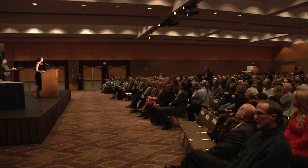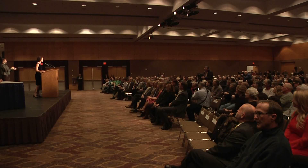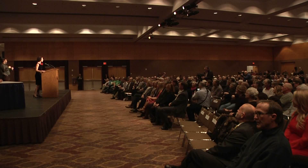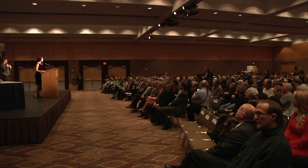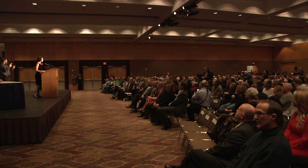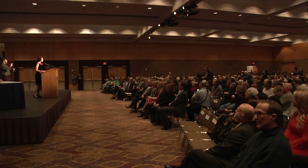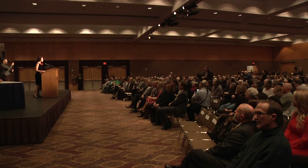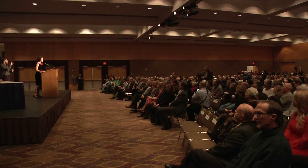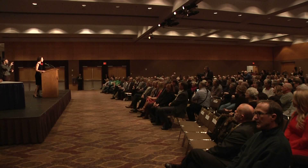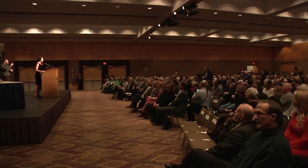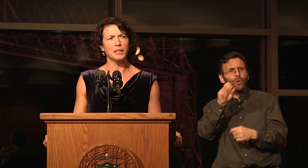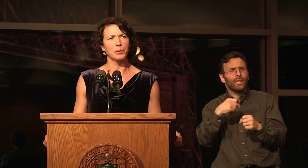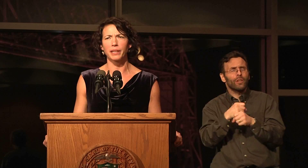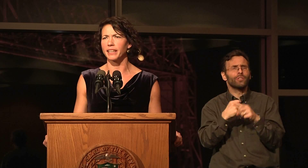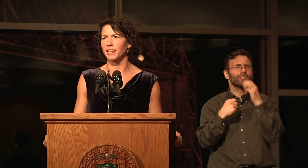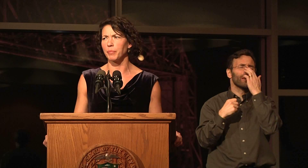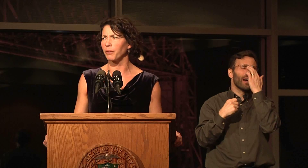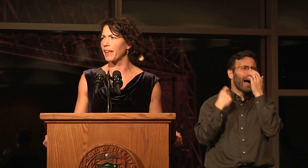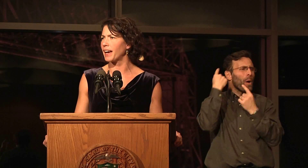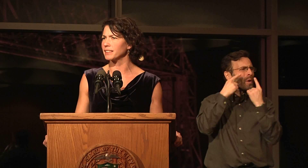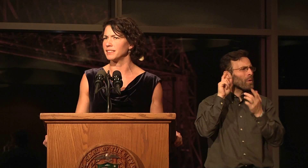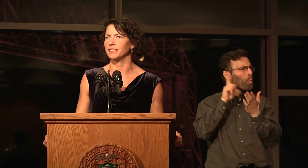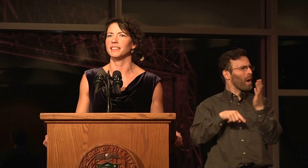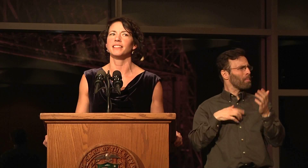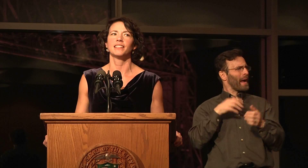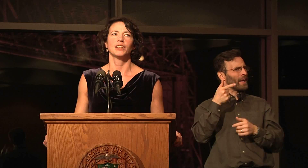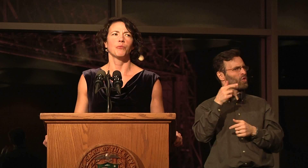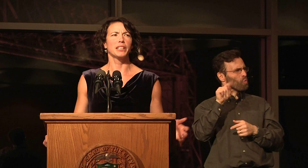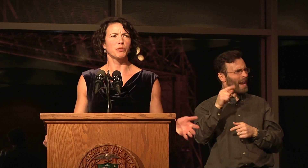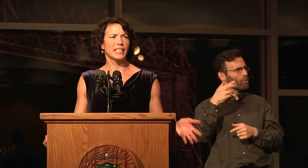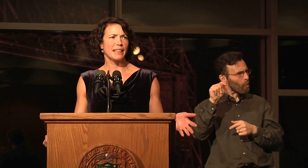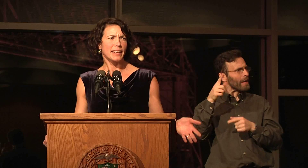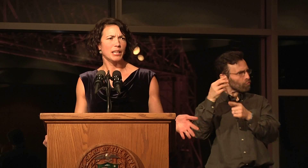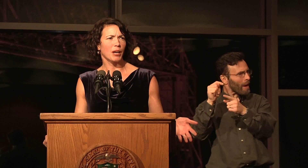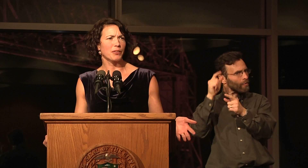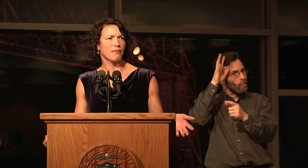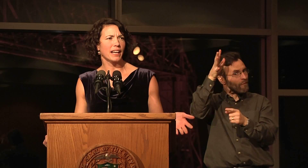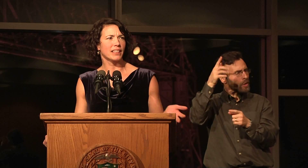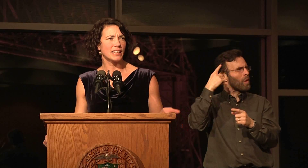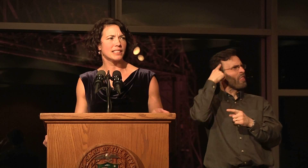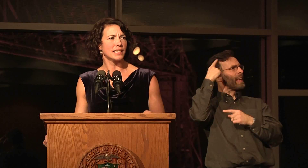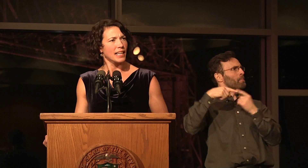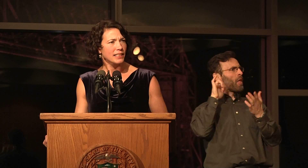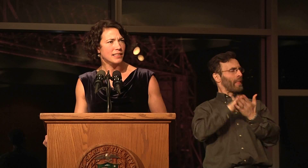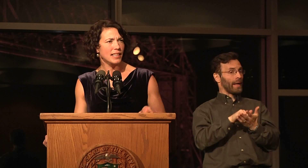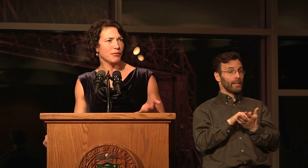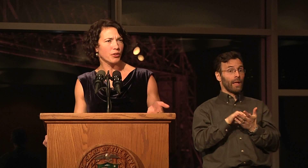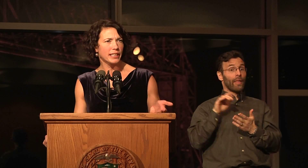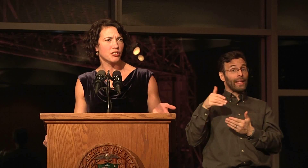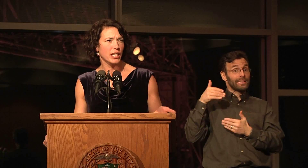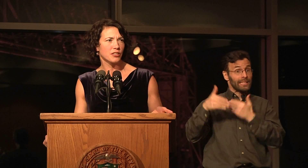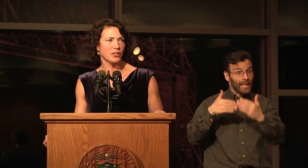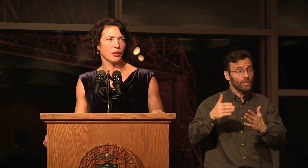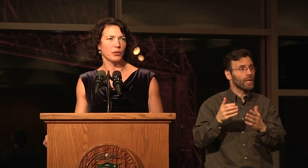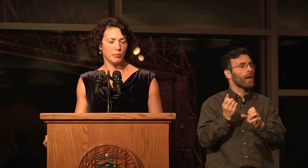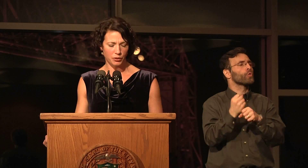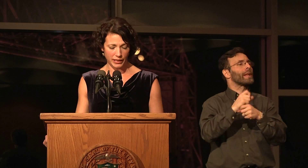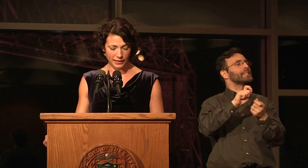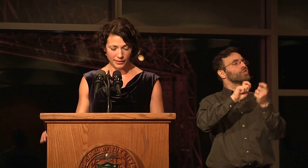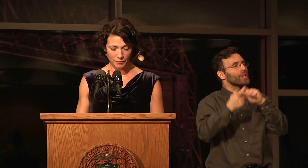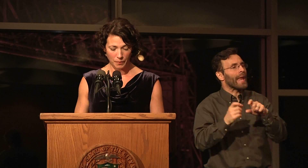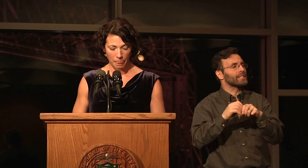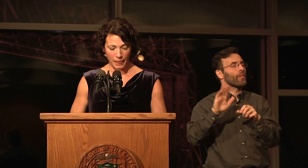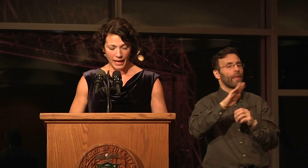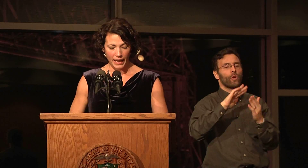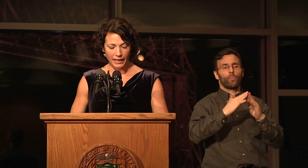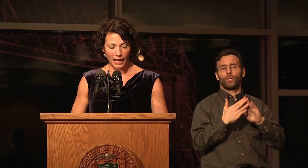for 130 years. And I wondered what he would think about that. What would he think about the fact that his descendants have created change in their own